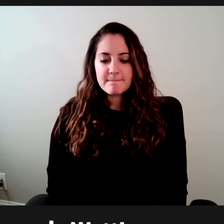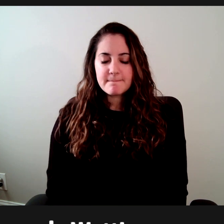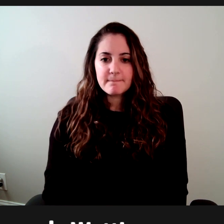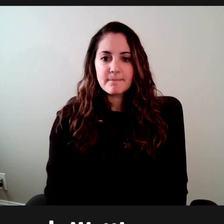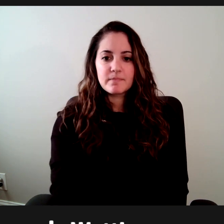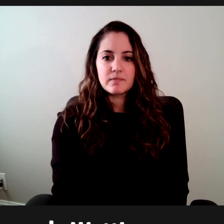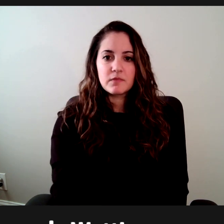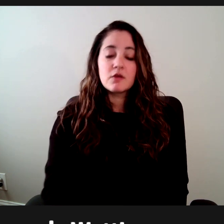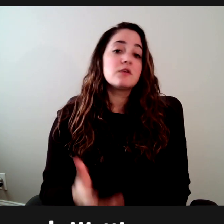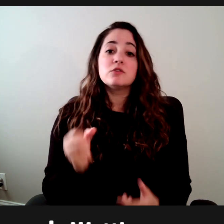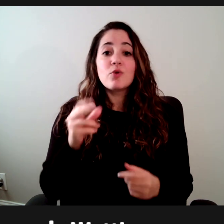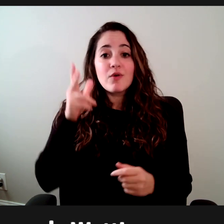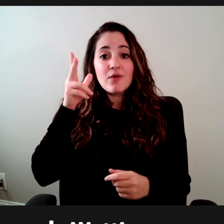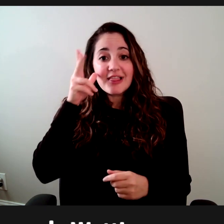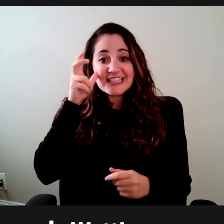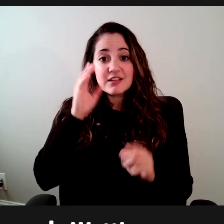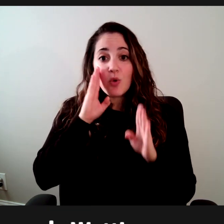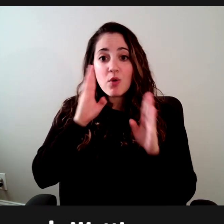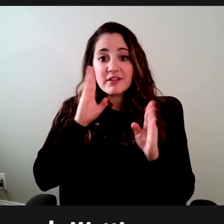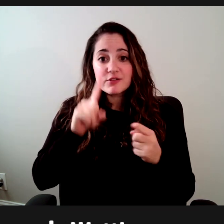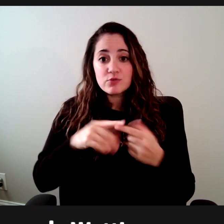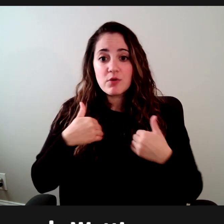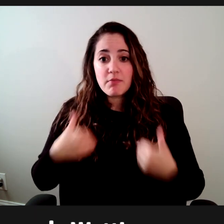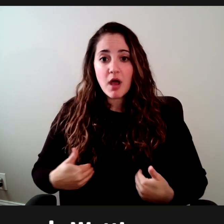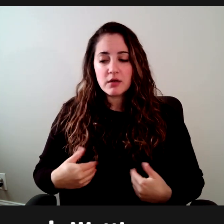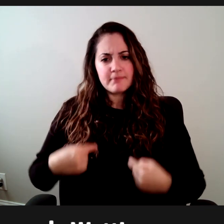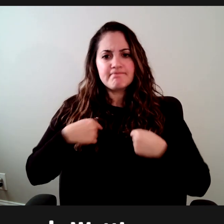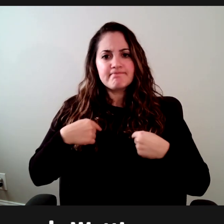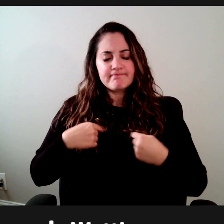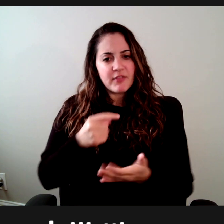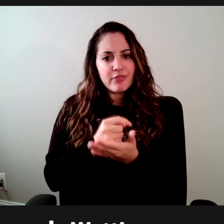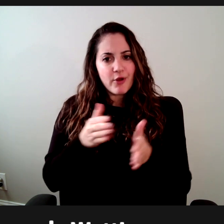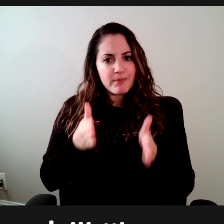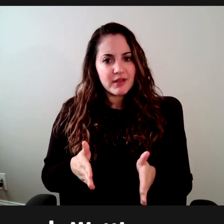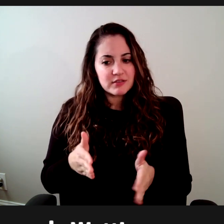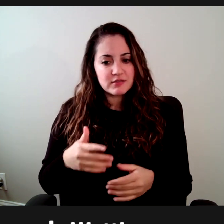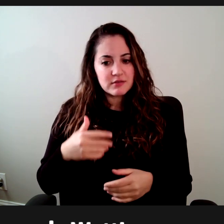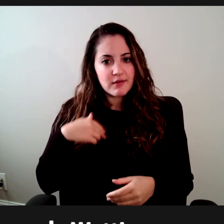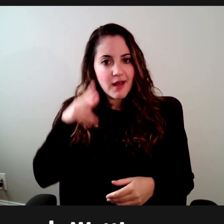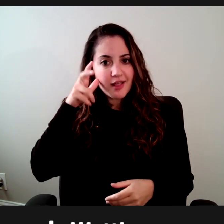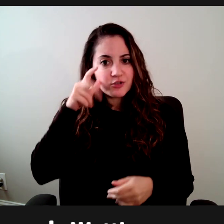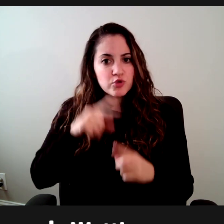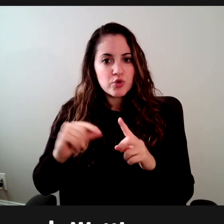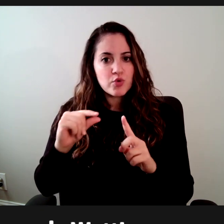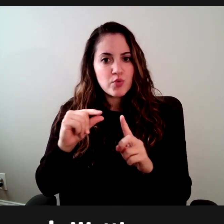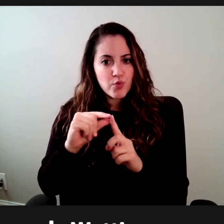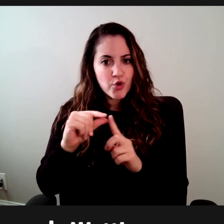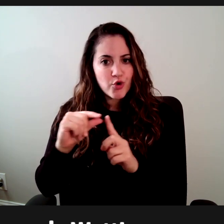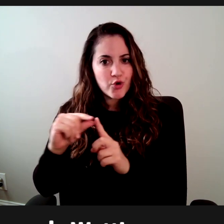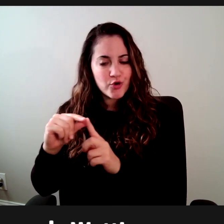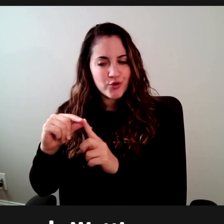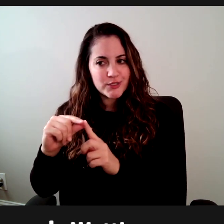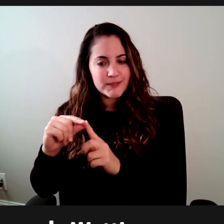we talk about listening to the body. And I'm as a therapist, I do a lot of listening to